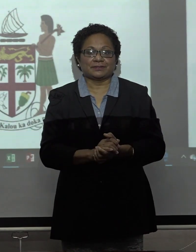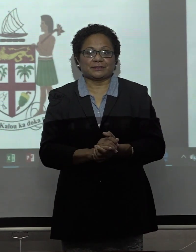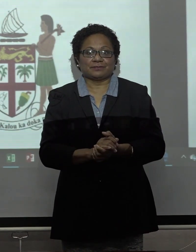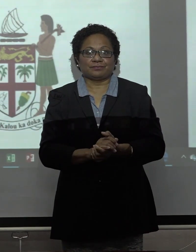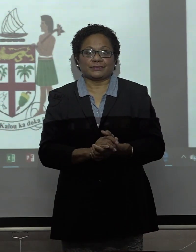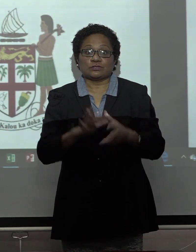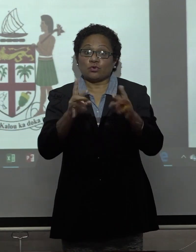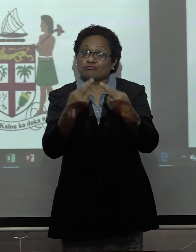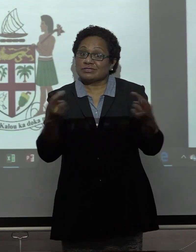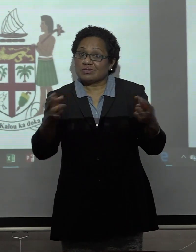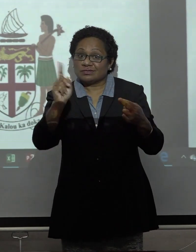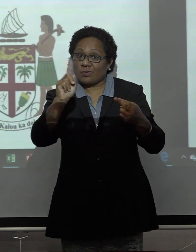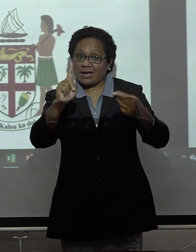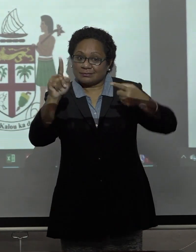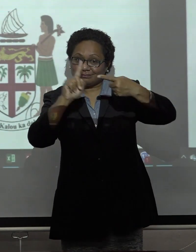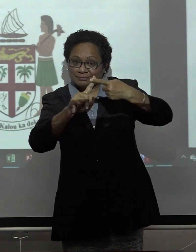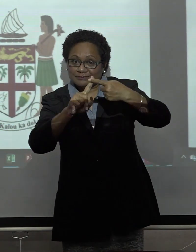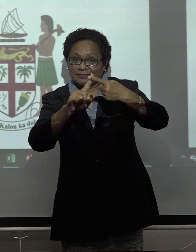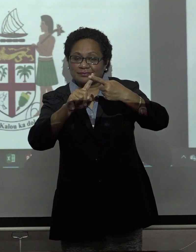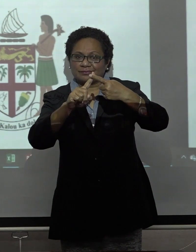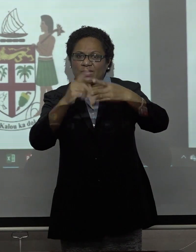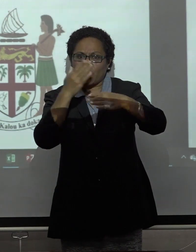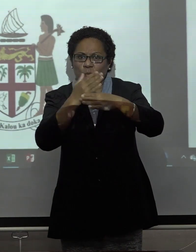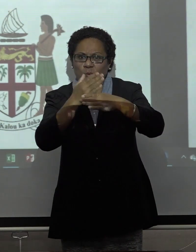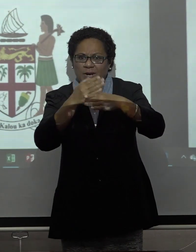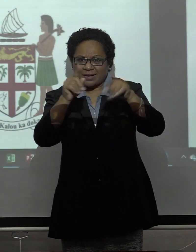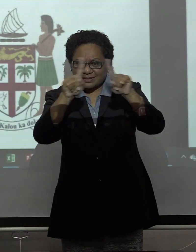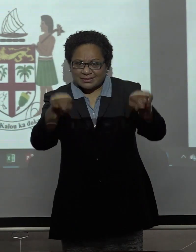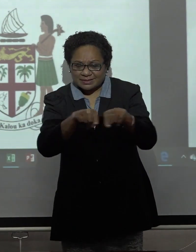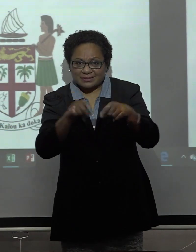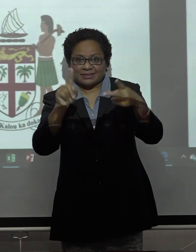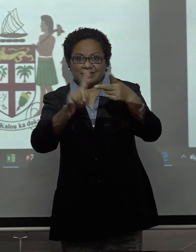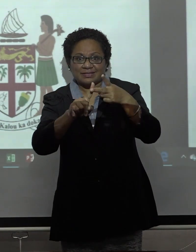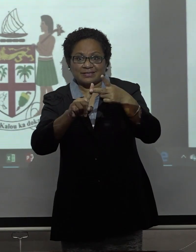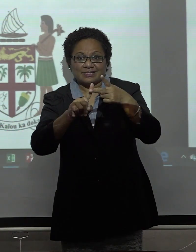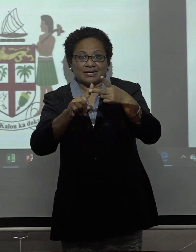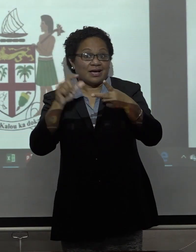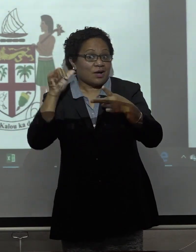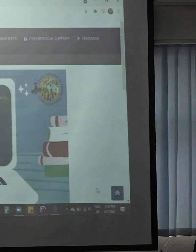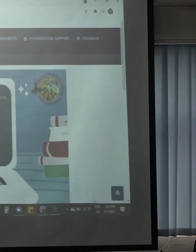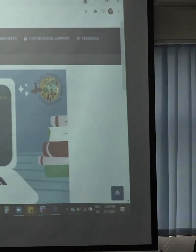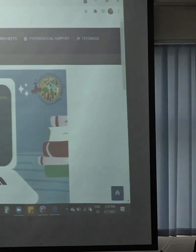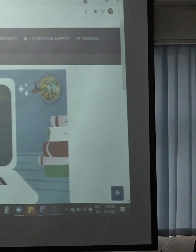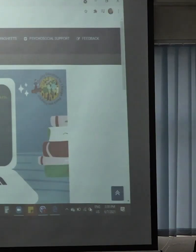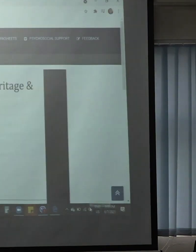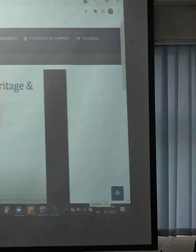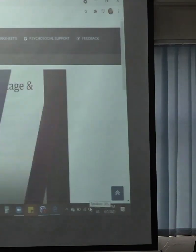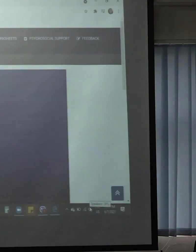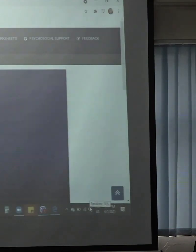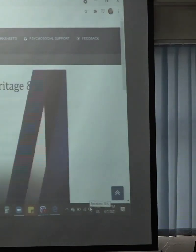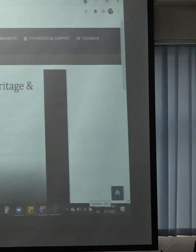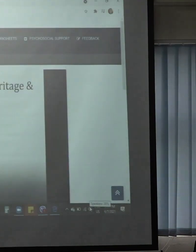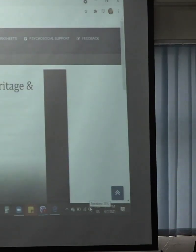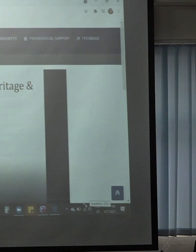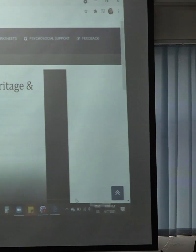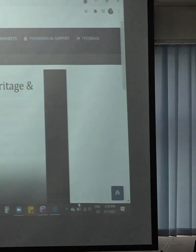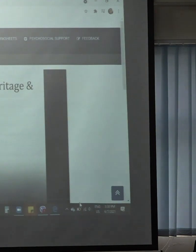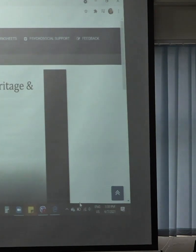Resources include worksheets, audio and video lessons, Bula Kids